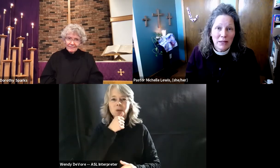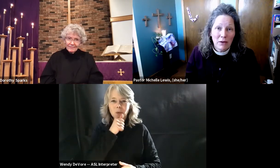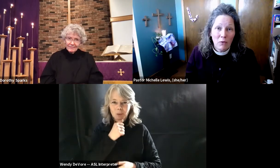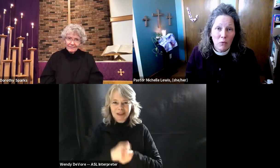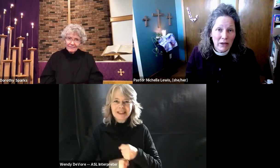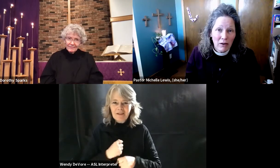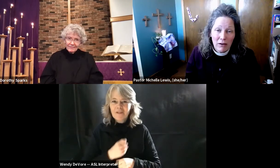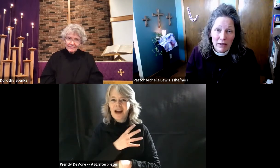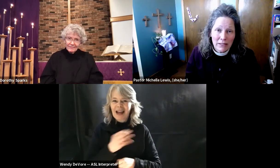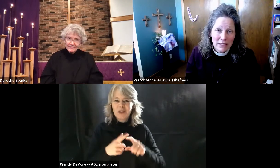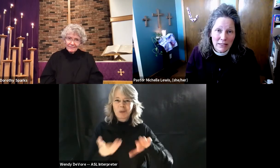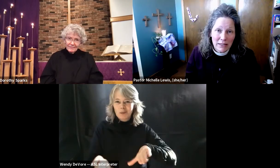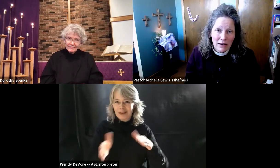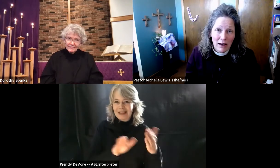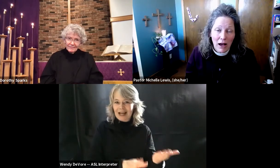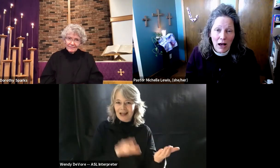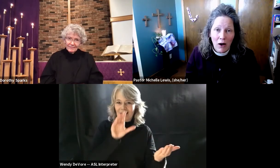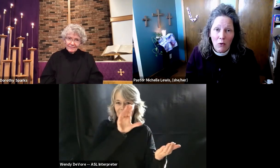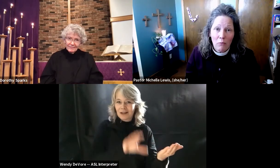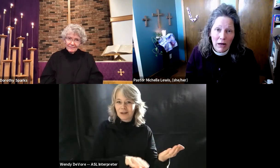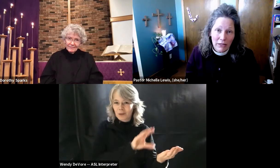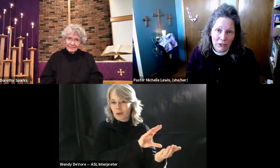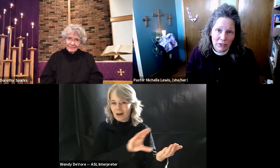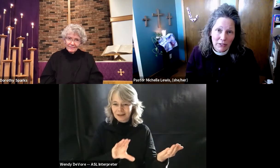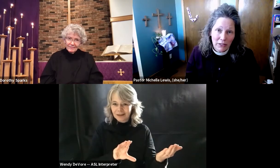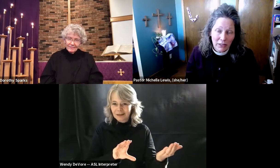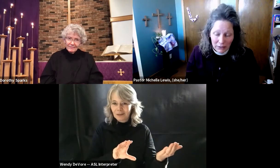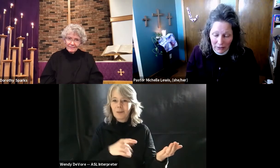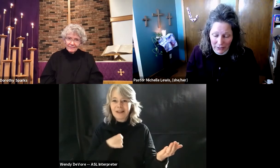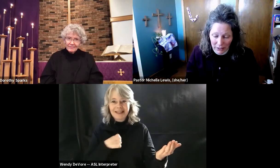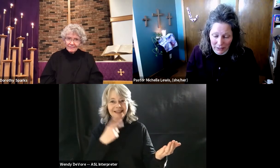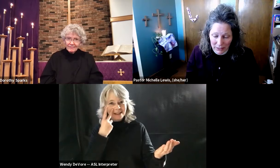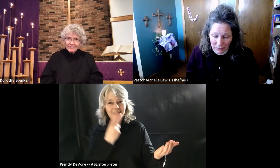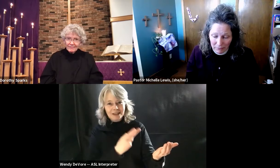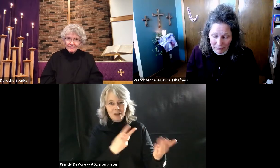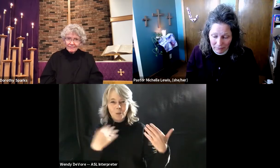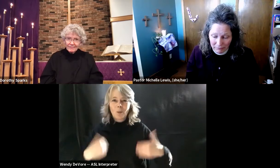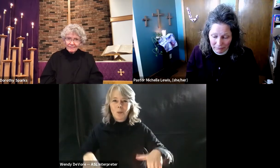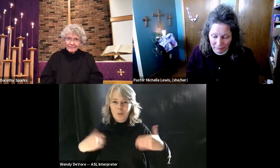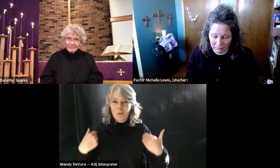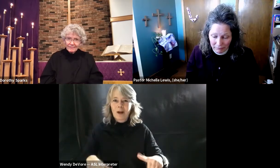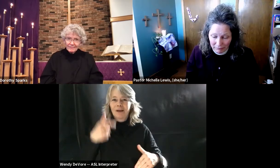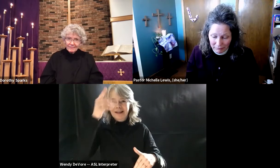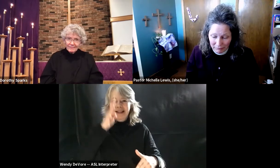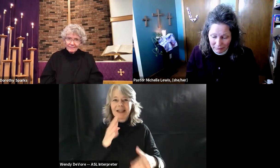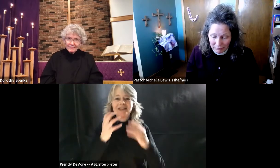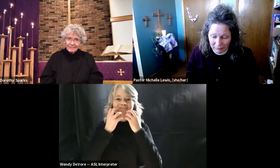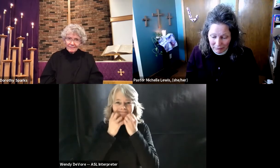so that we all can see how much God loves us.